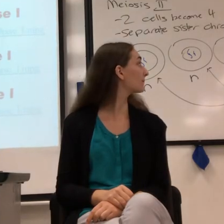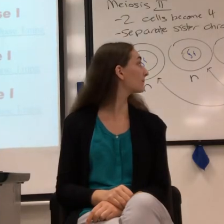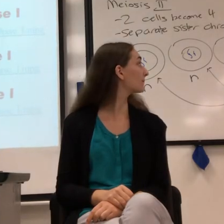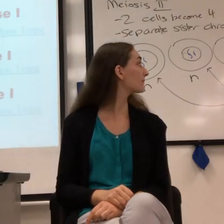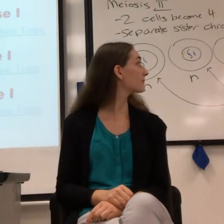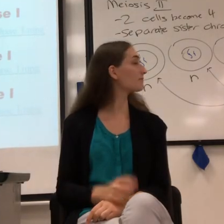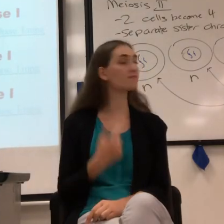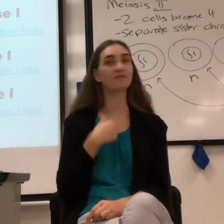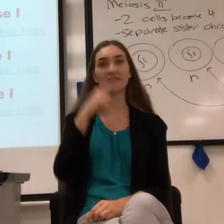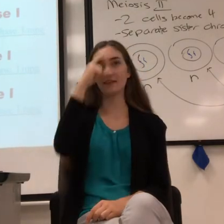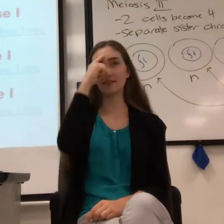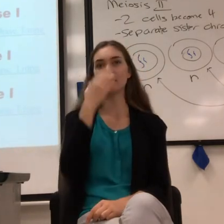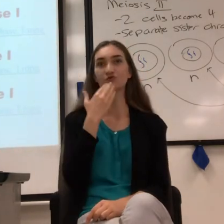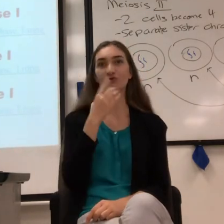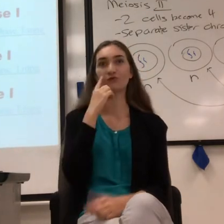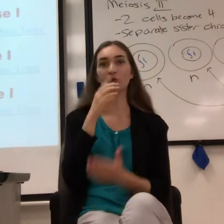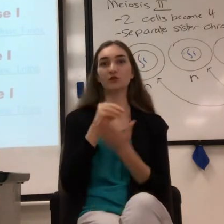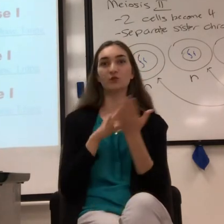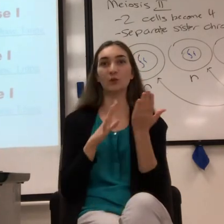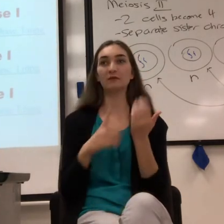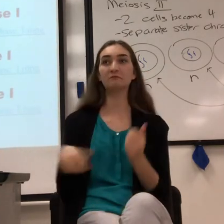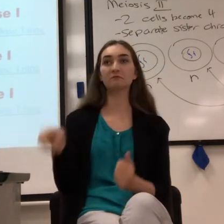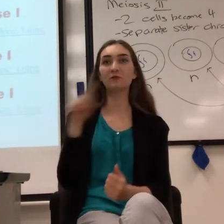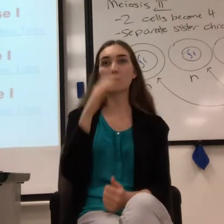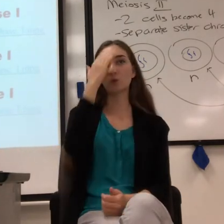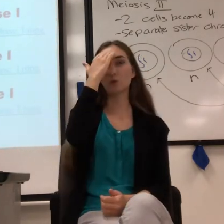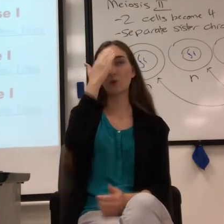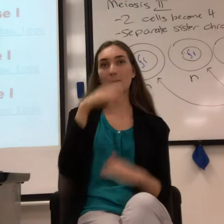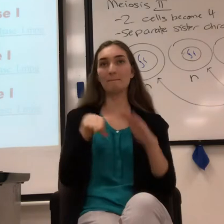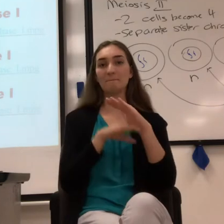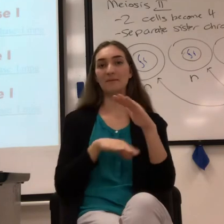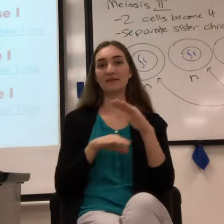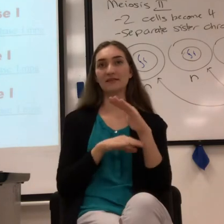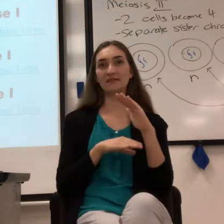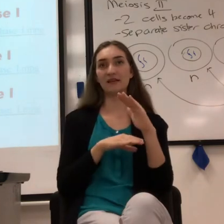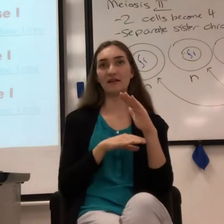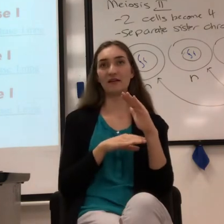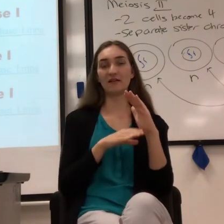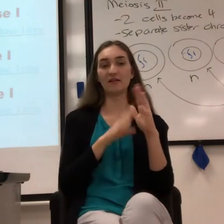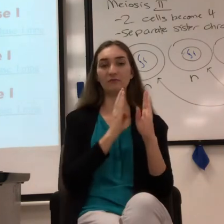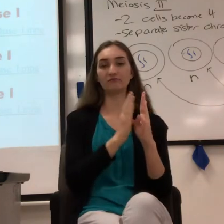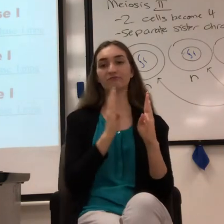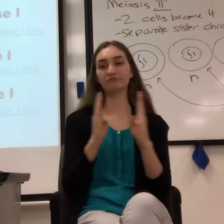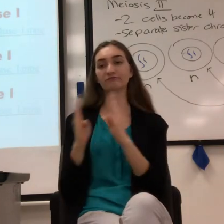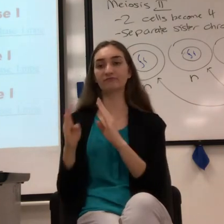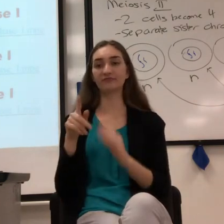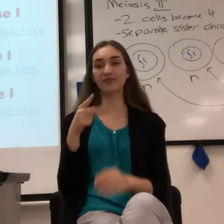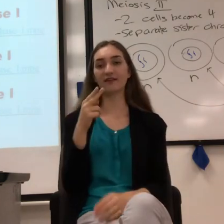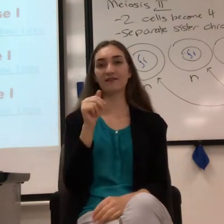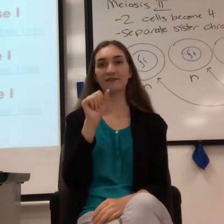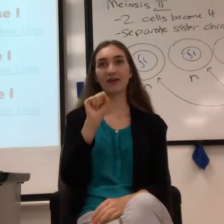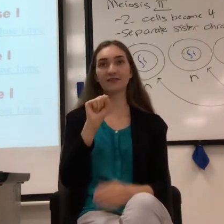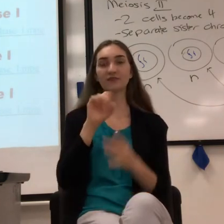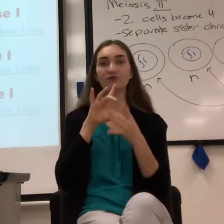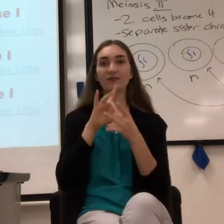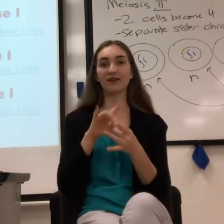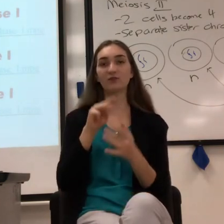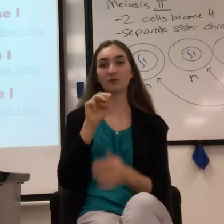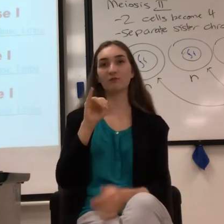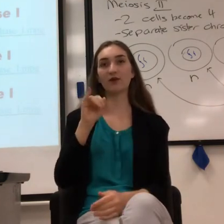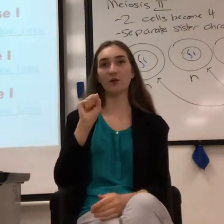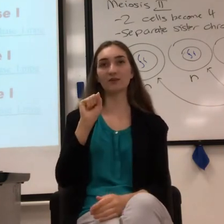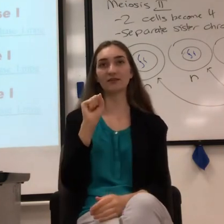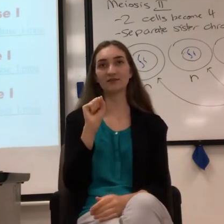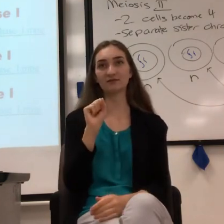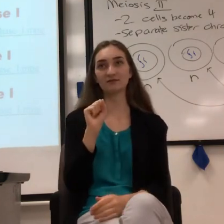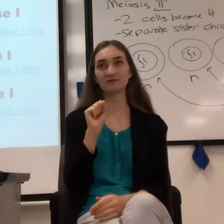But I think it's good for students to know the basic phases of meiosis 1 and meiosis 2, like that. Okay. It's taught in any